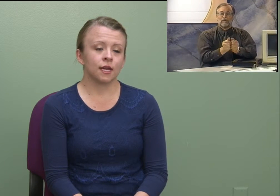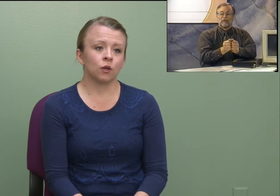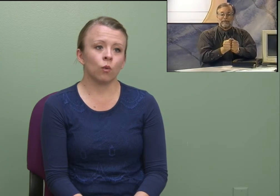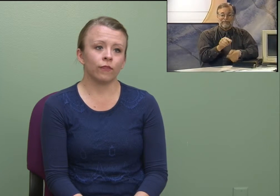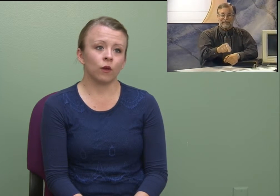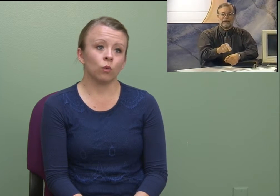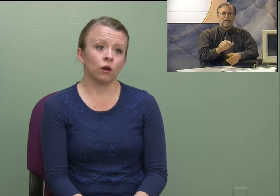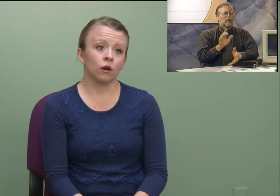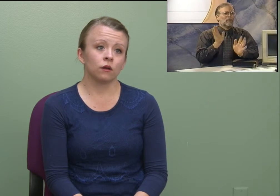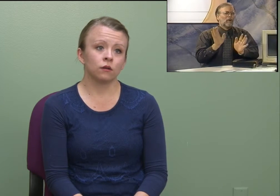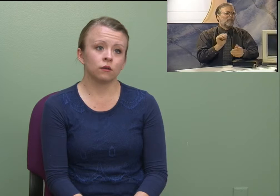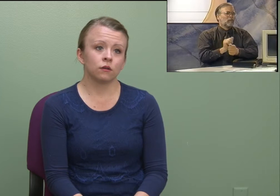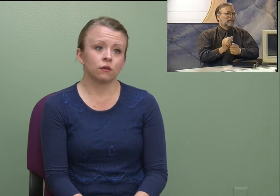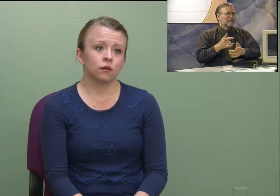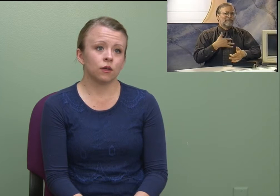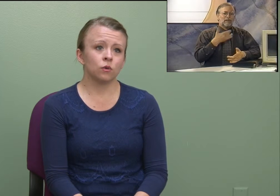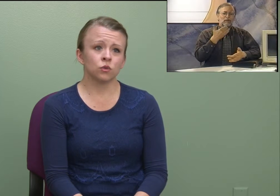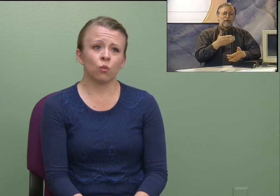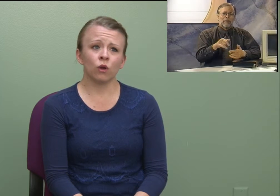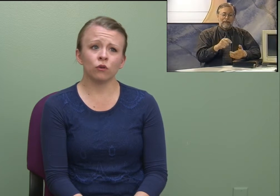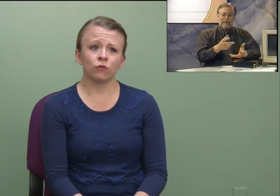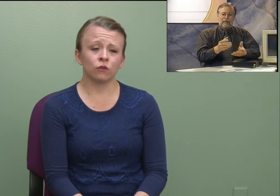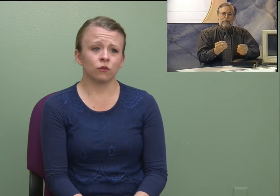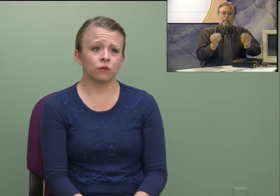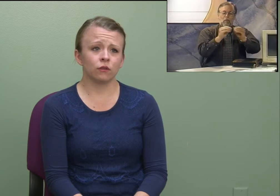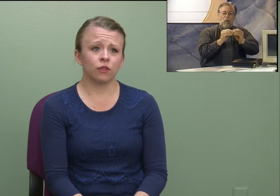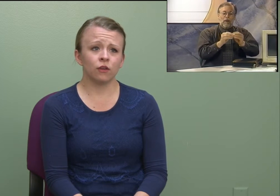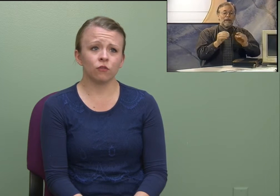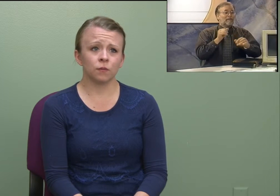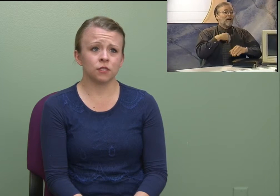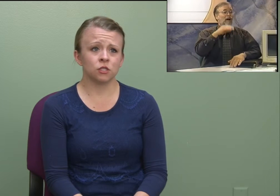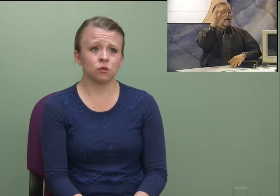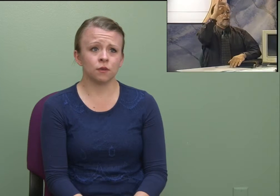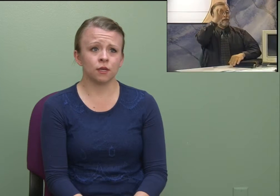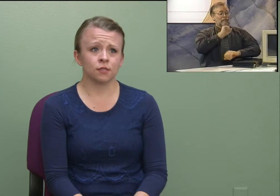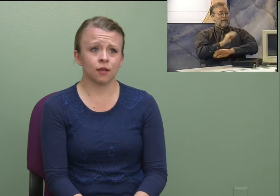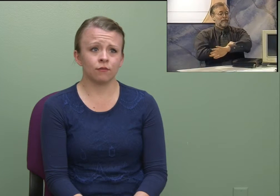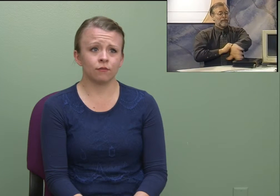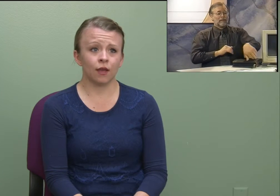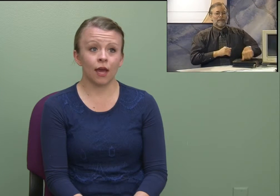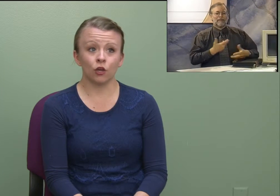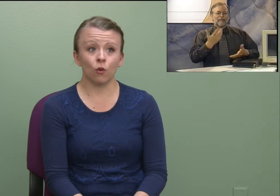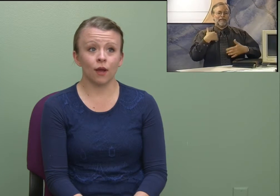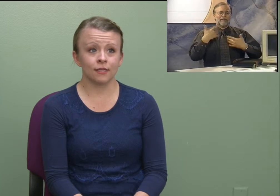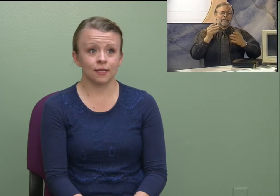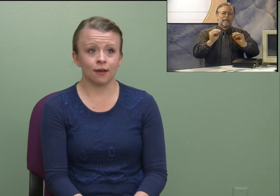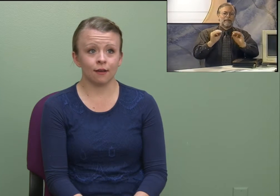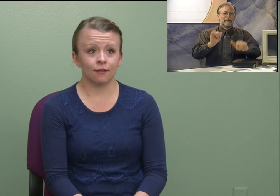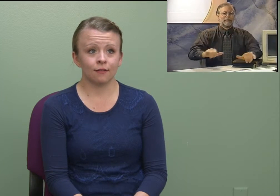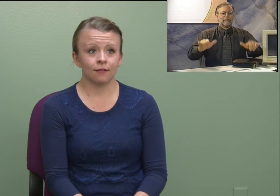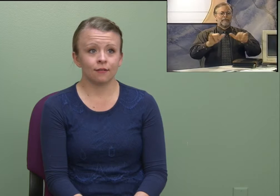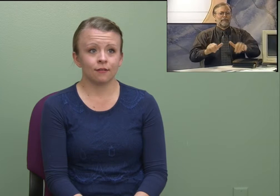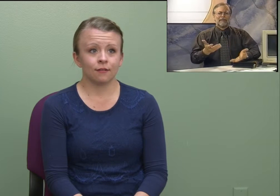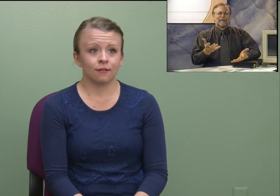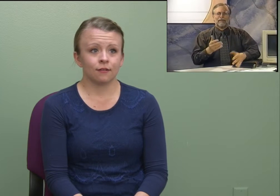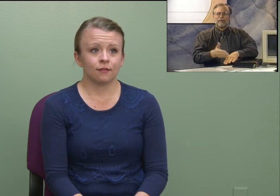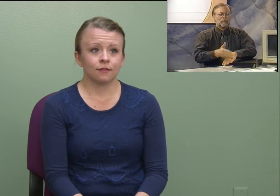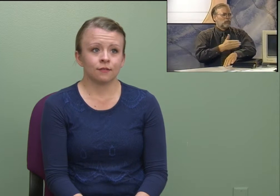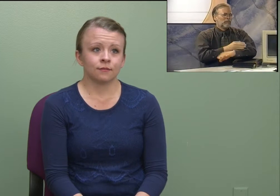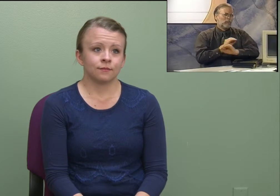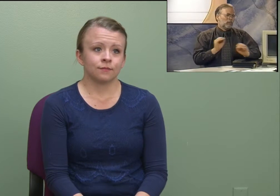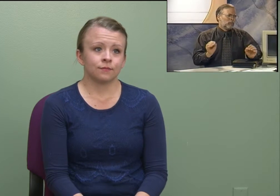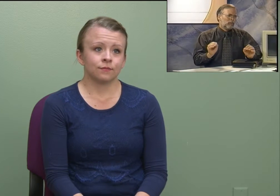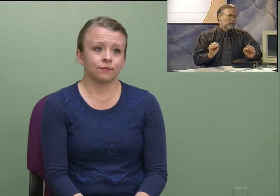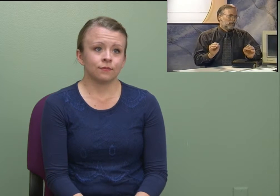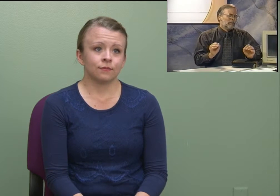and understanding what they were. It was a wonderful thing for me to do because I had no idea.